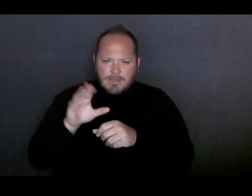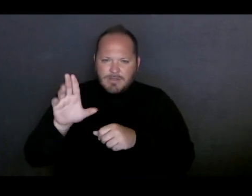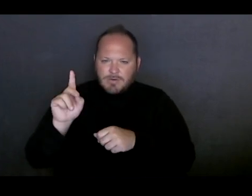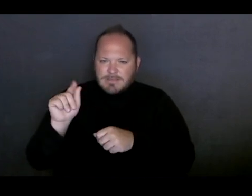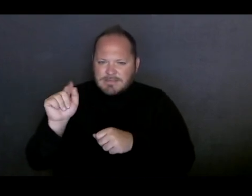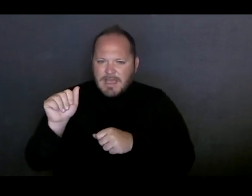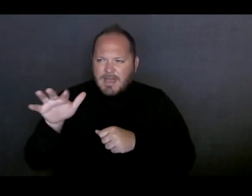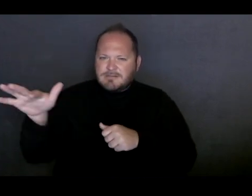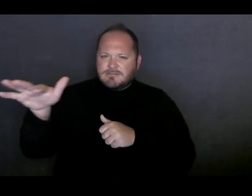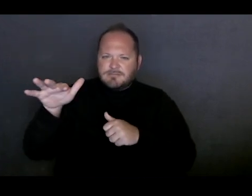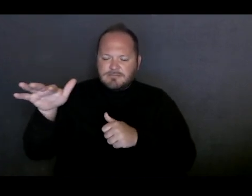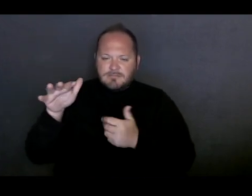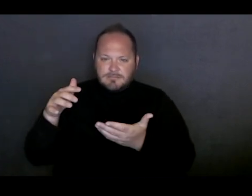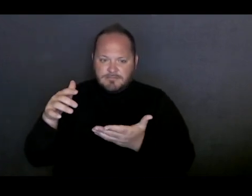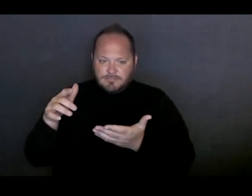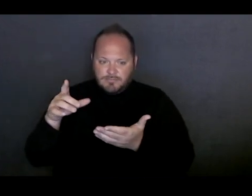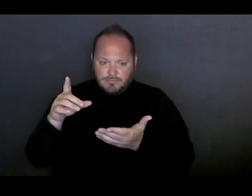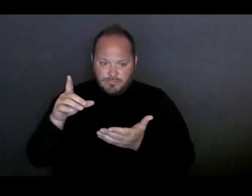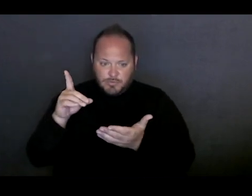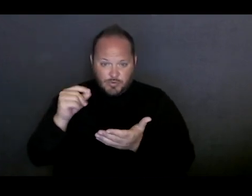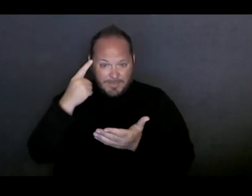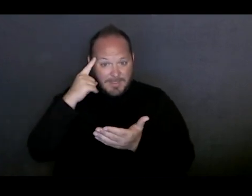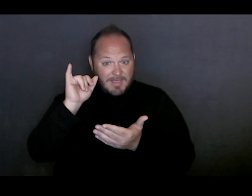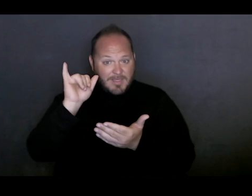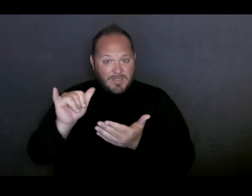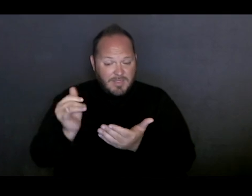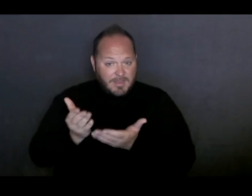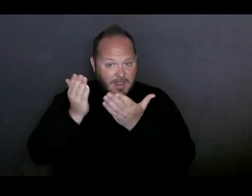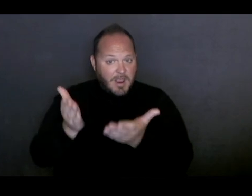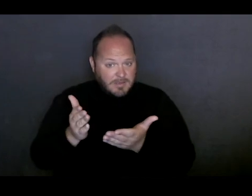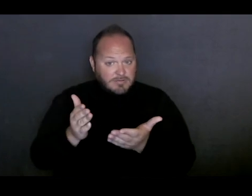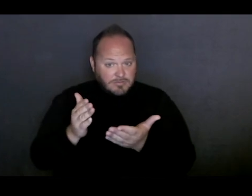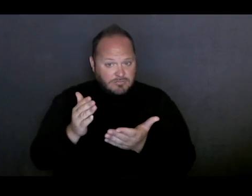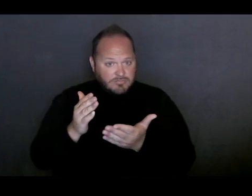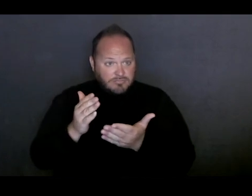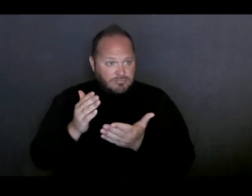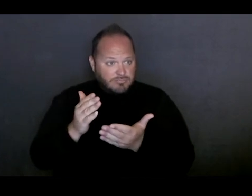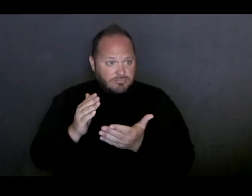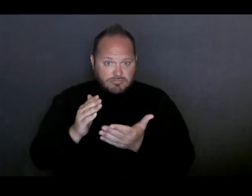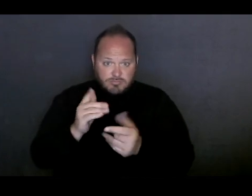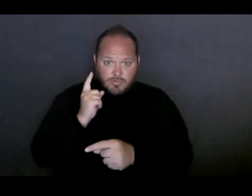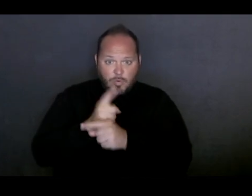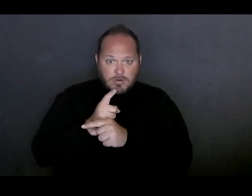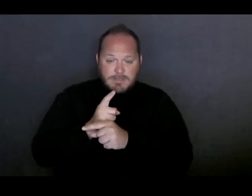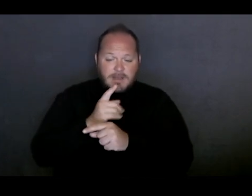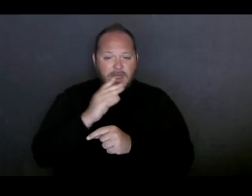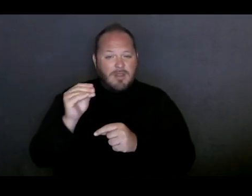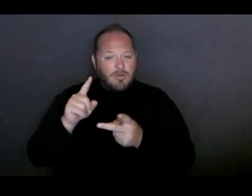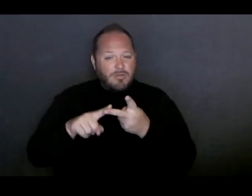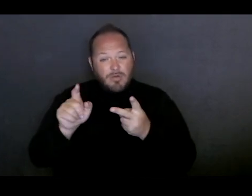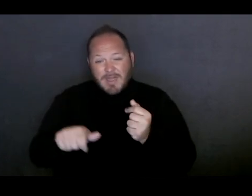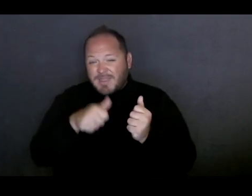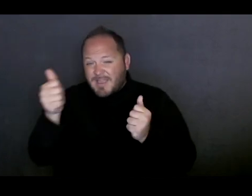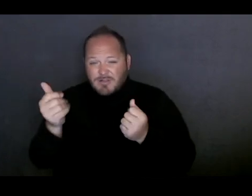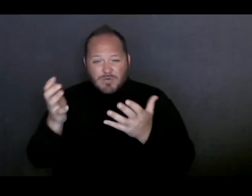this guidance is warranted? And is there anything else you'd like to people to consider surrounding